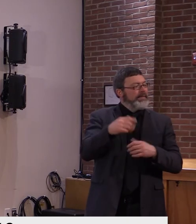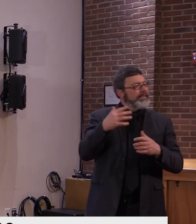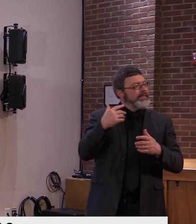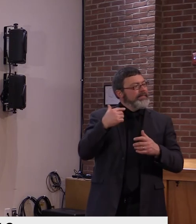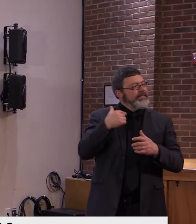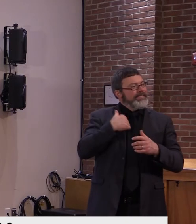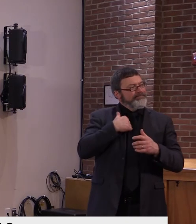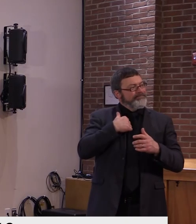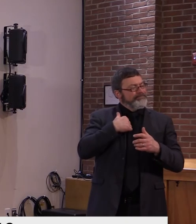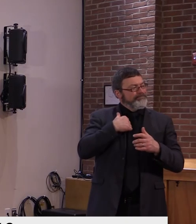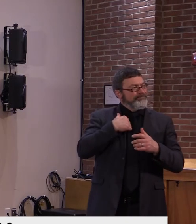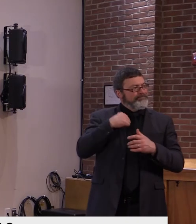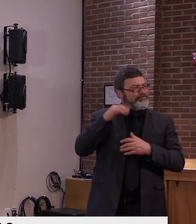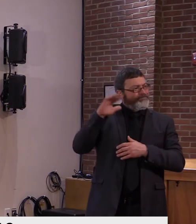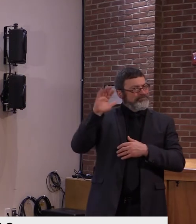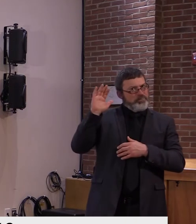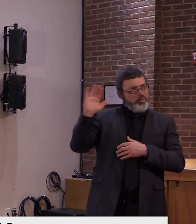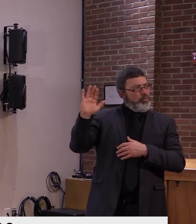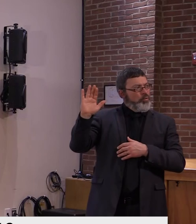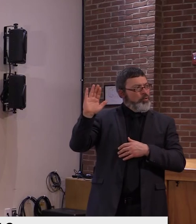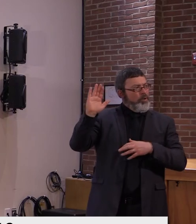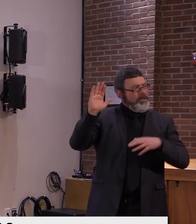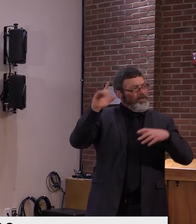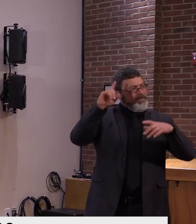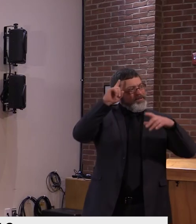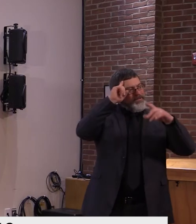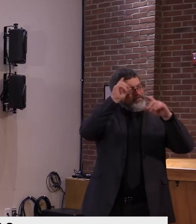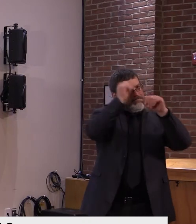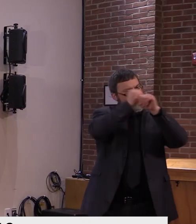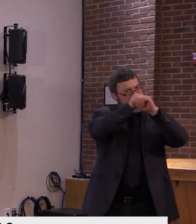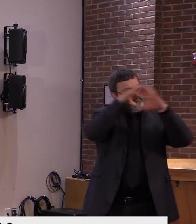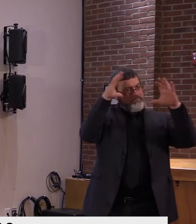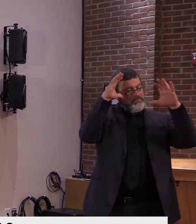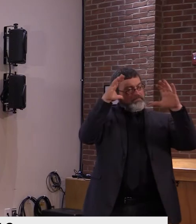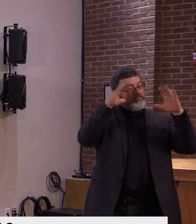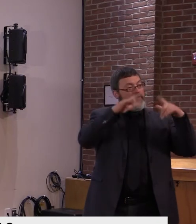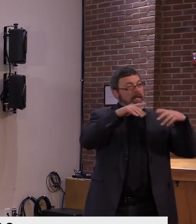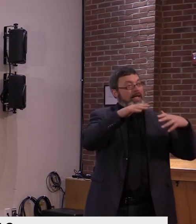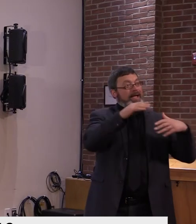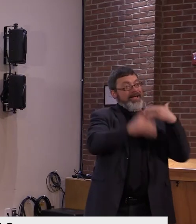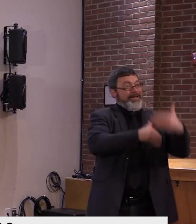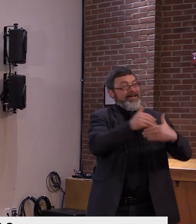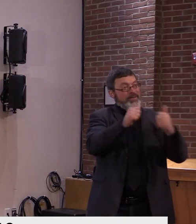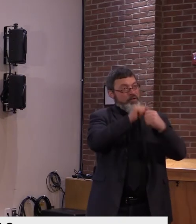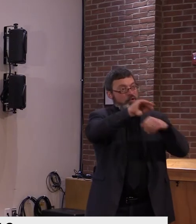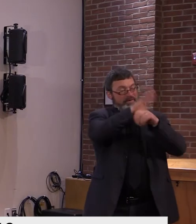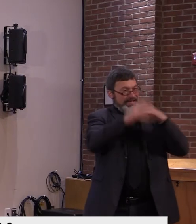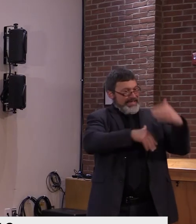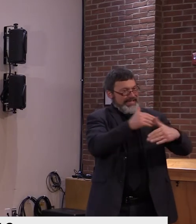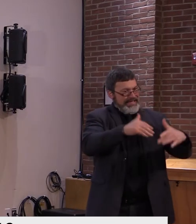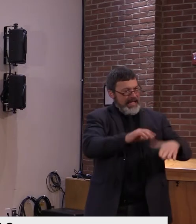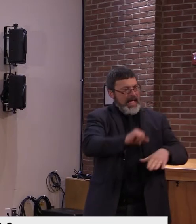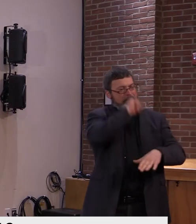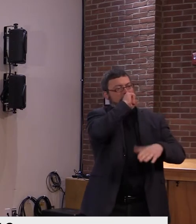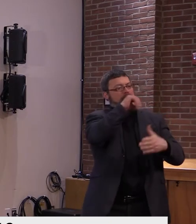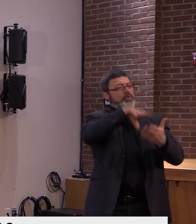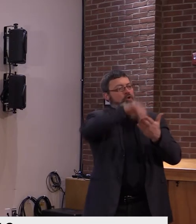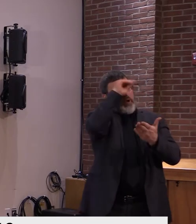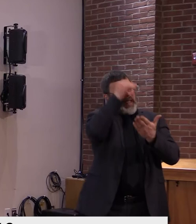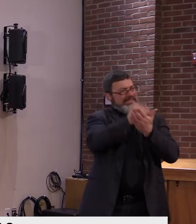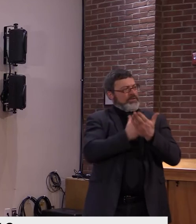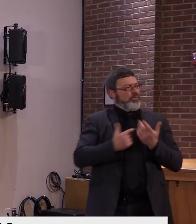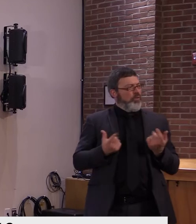some similar situations at Birchwood and Burlington Health and Rehab? Have we learned anything that helps us better respond to these